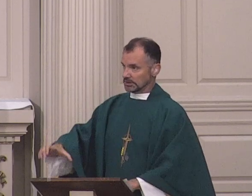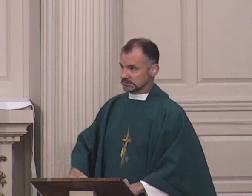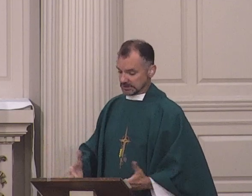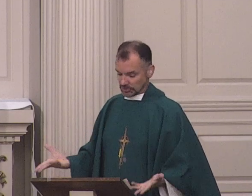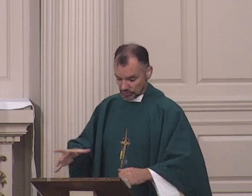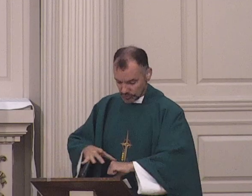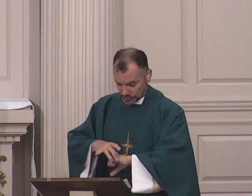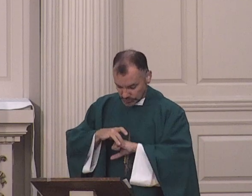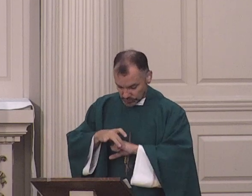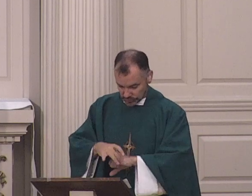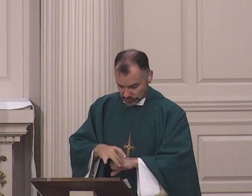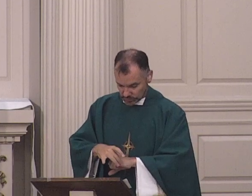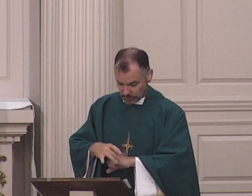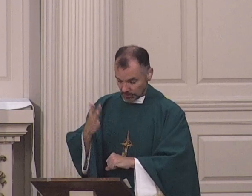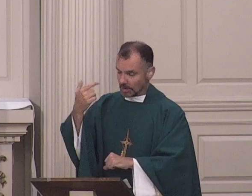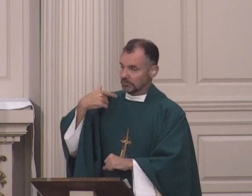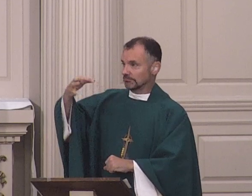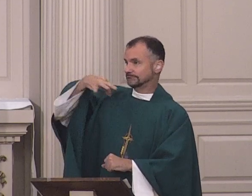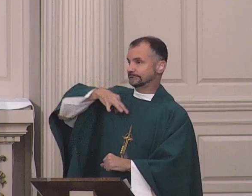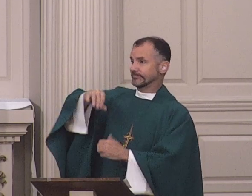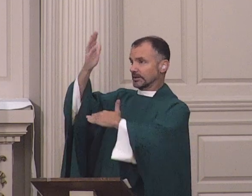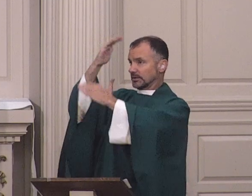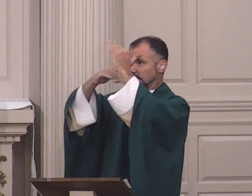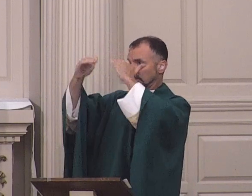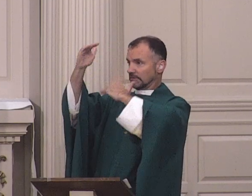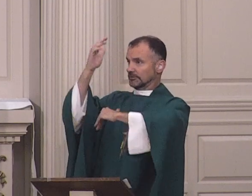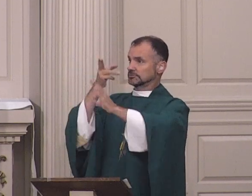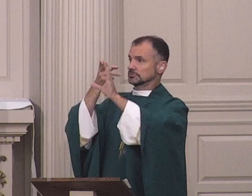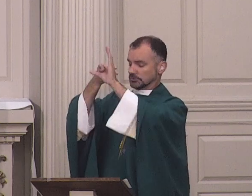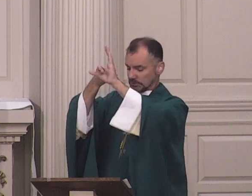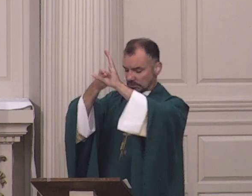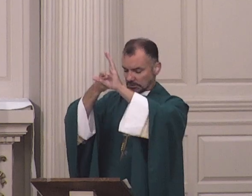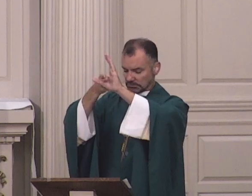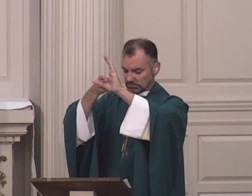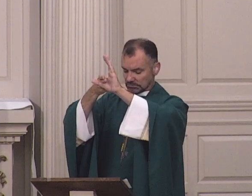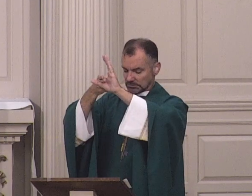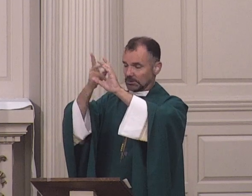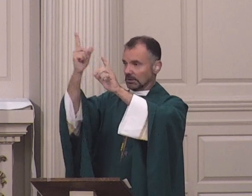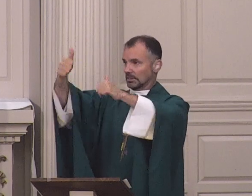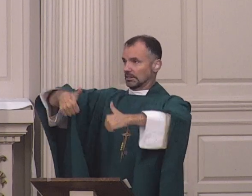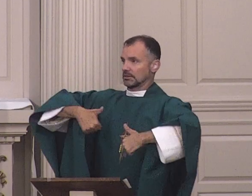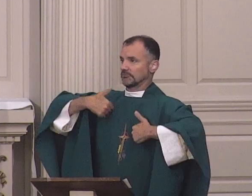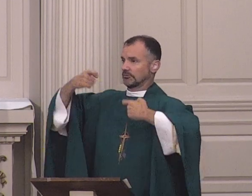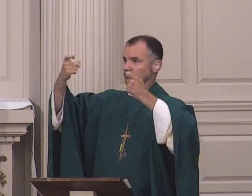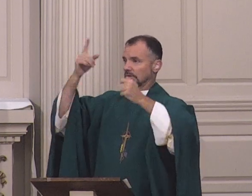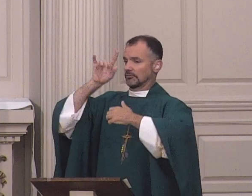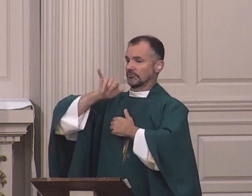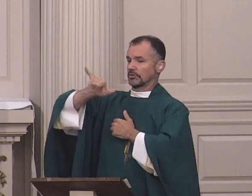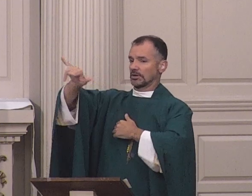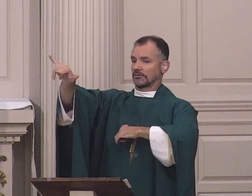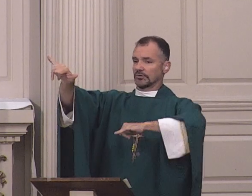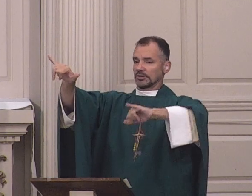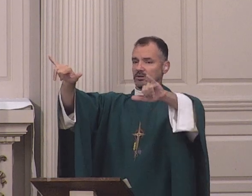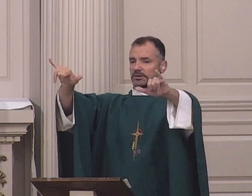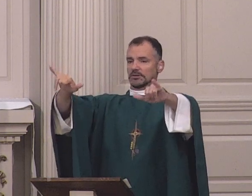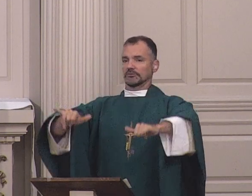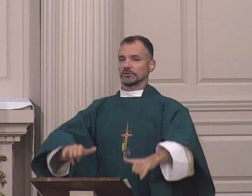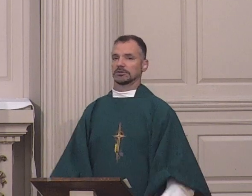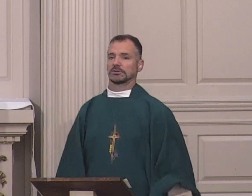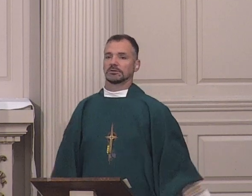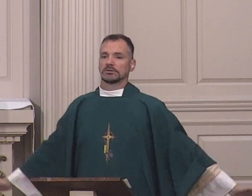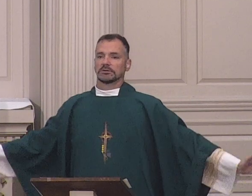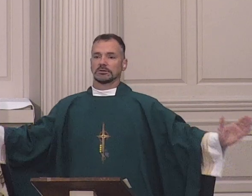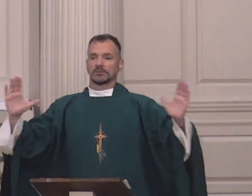that conformed to his image on earth, we may merit also to be his co-heirs in heaven, who lives and